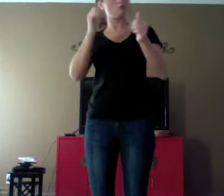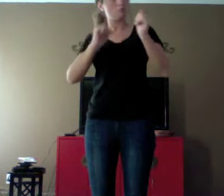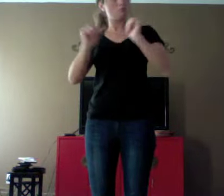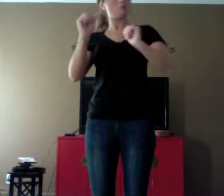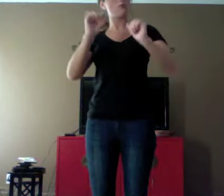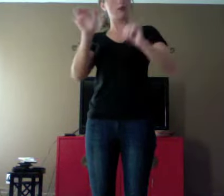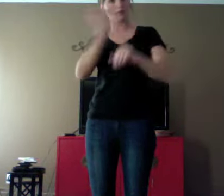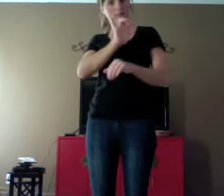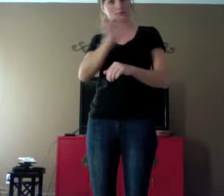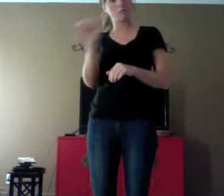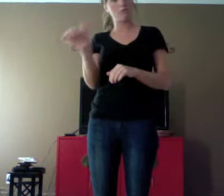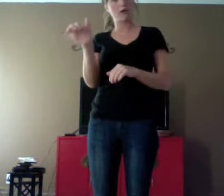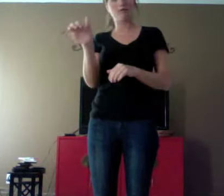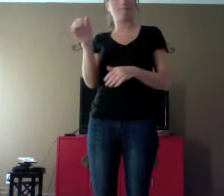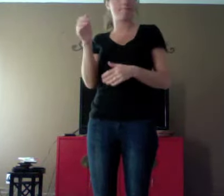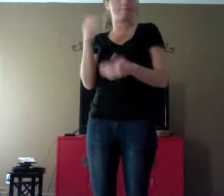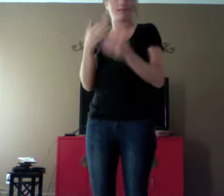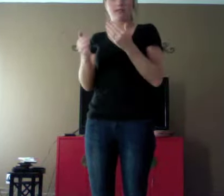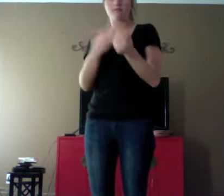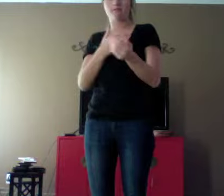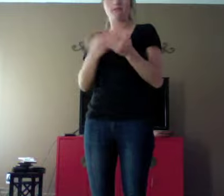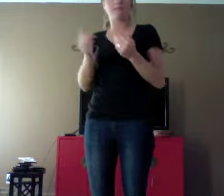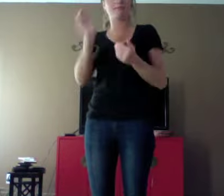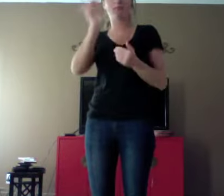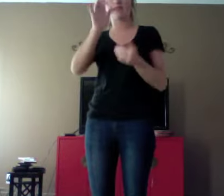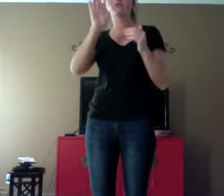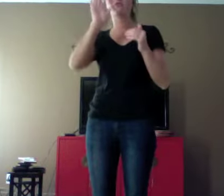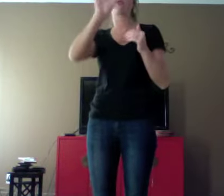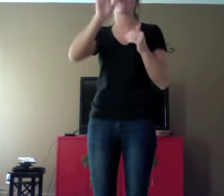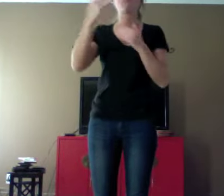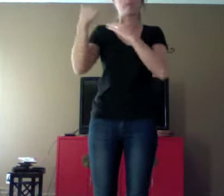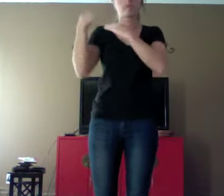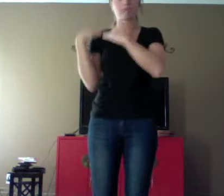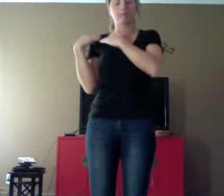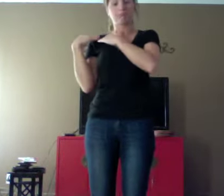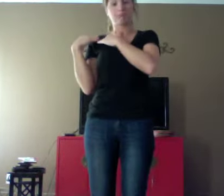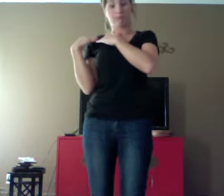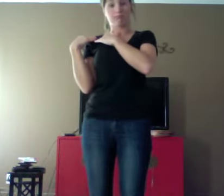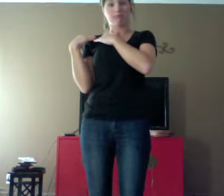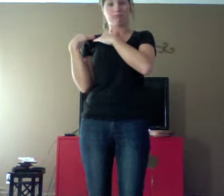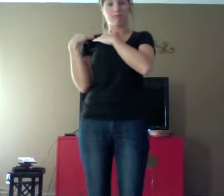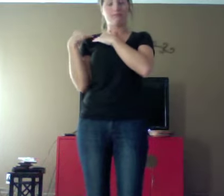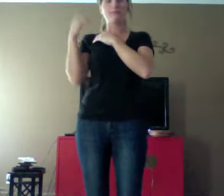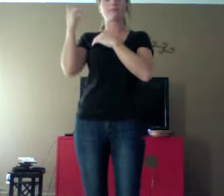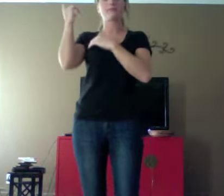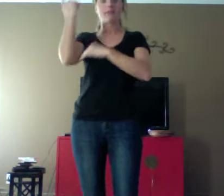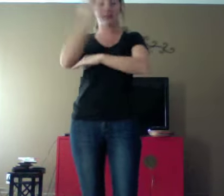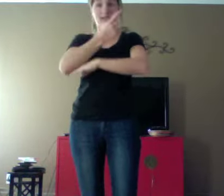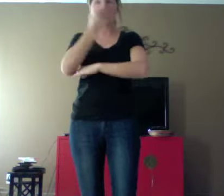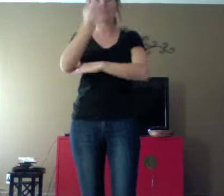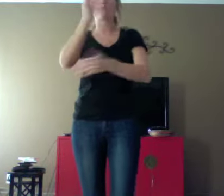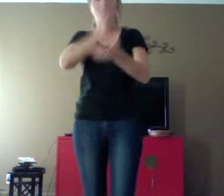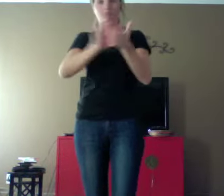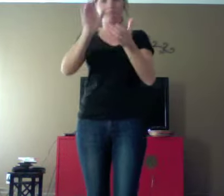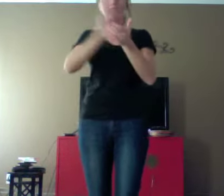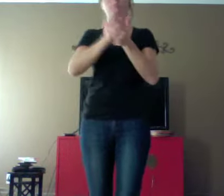created for you. And that is the role that God put you into the day you got married. You accept that role. And you see, if you and